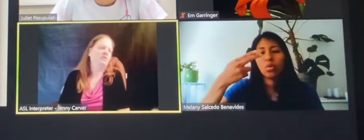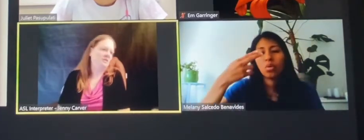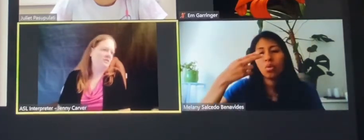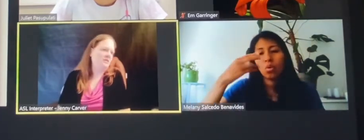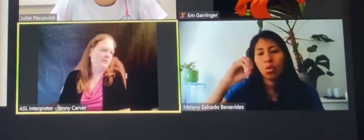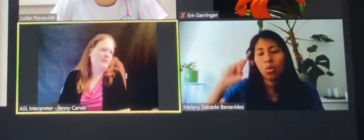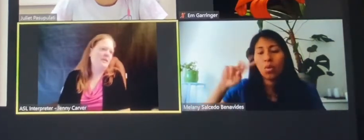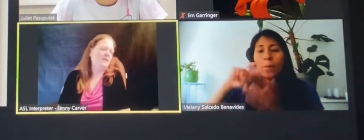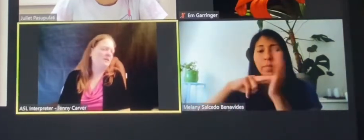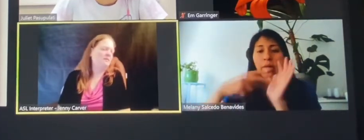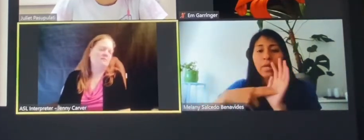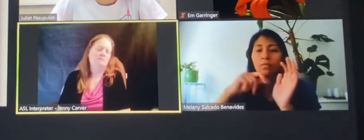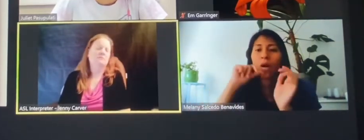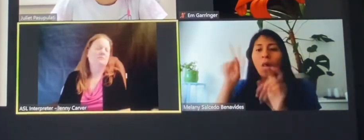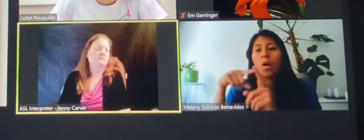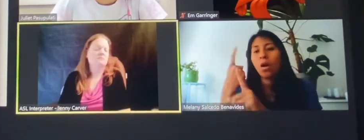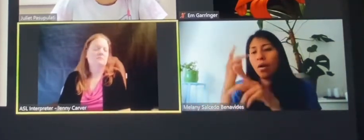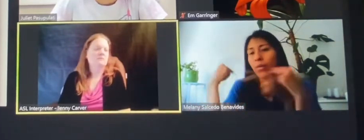Adults,